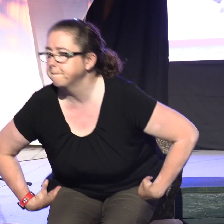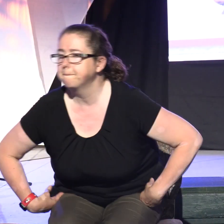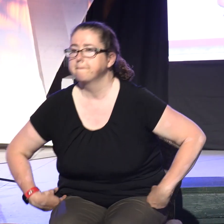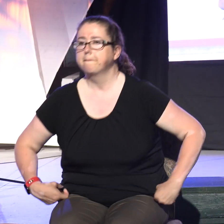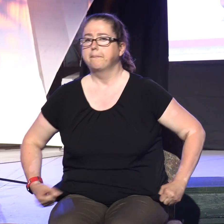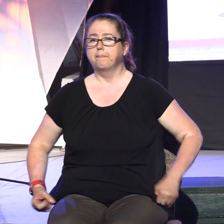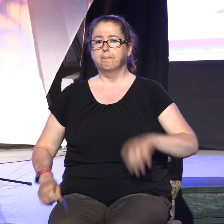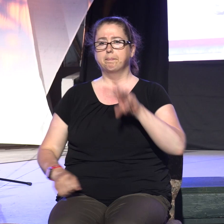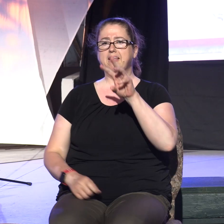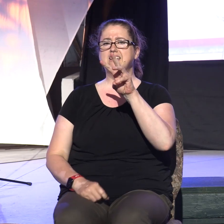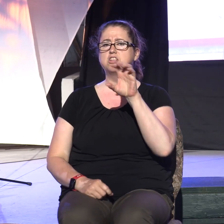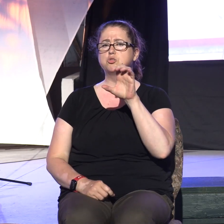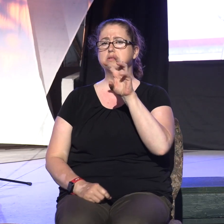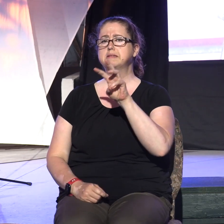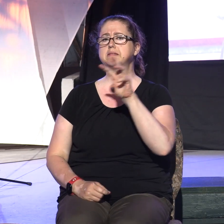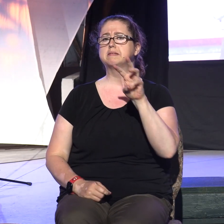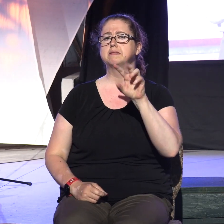million.